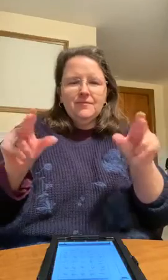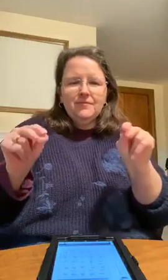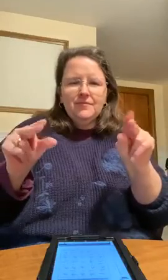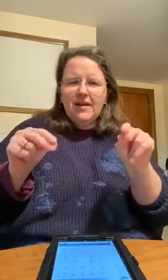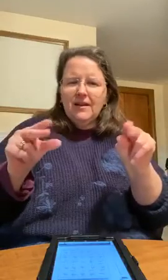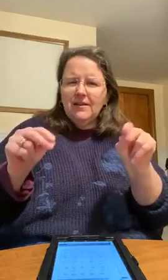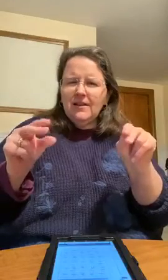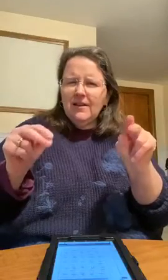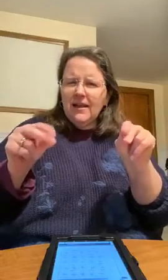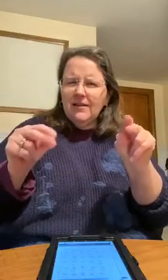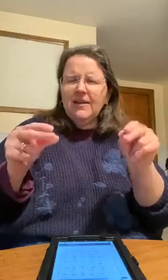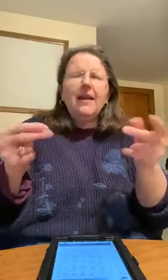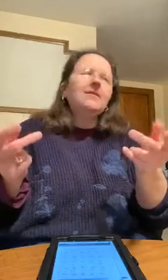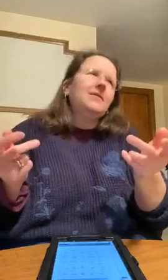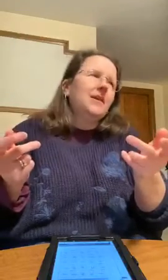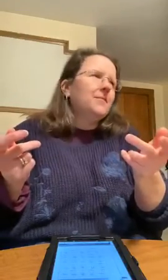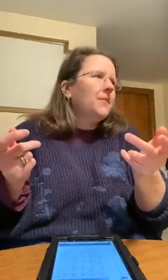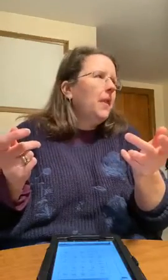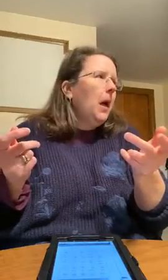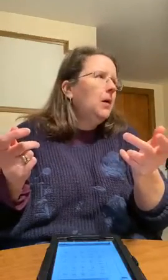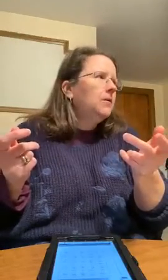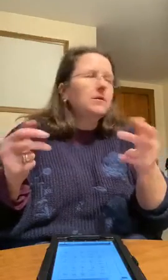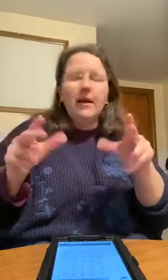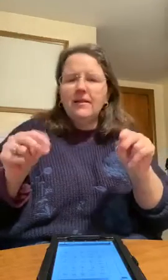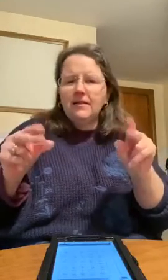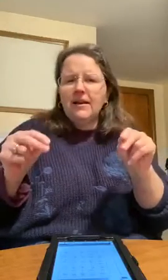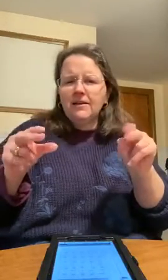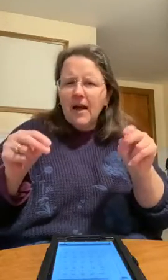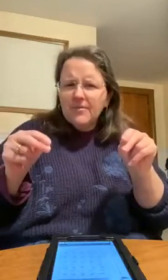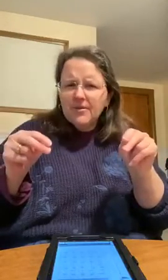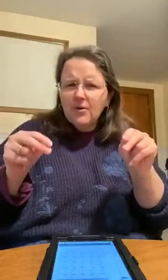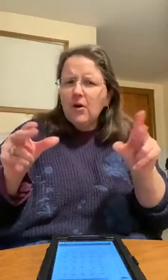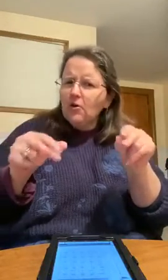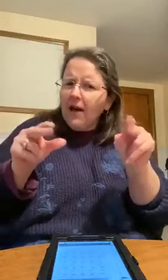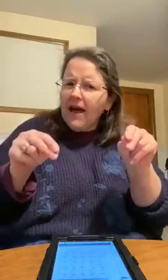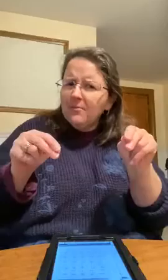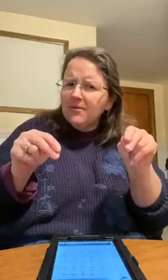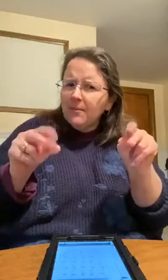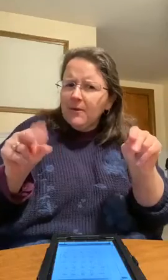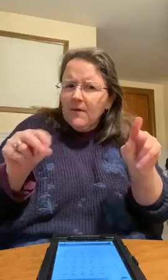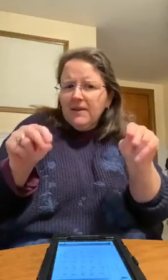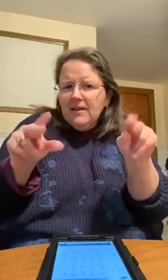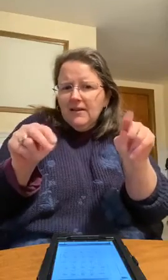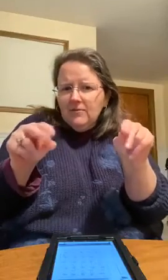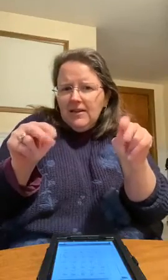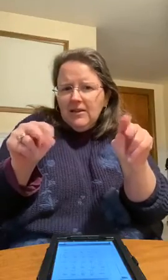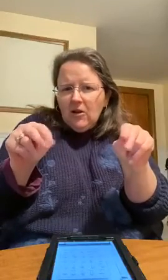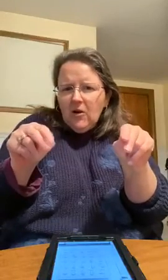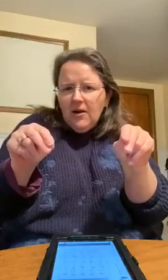like a little clam. Like a lobster or a crab or something with little claws,